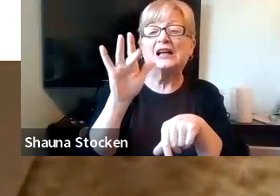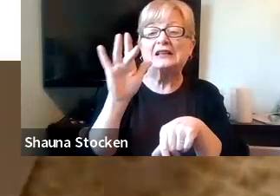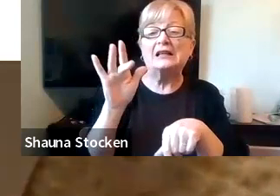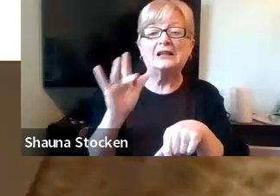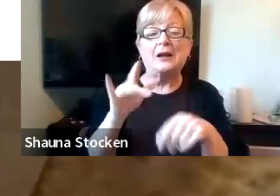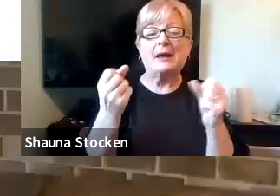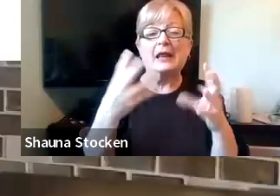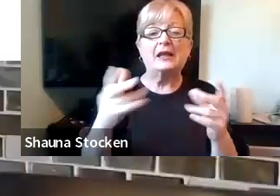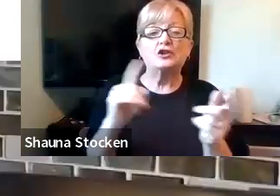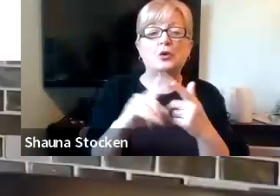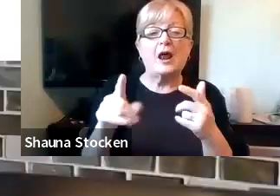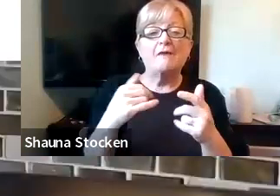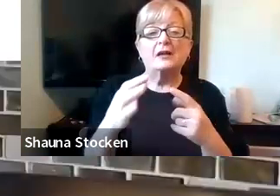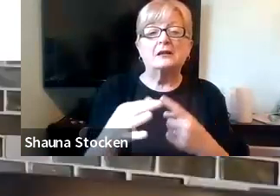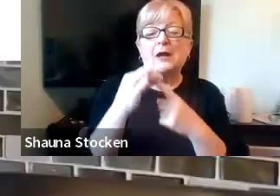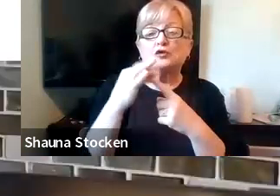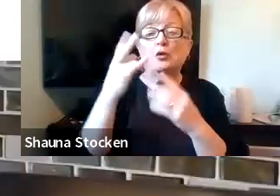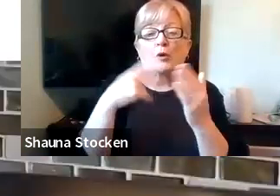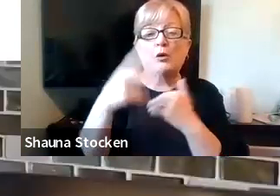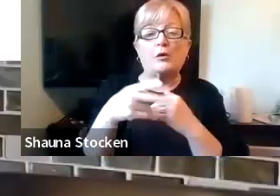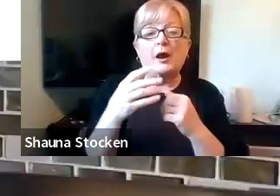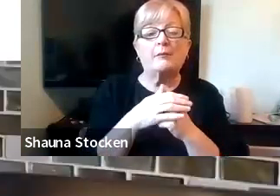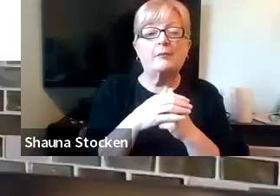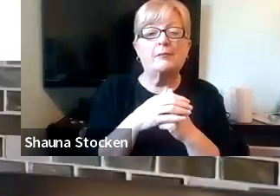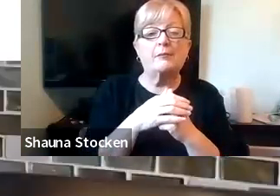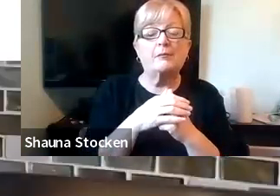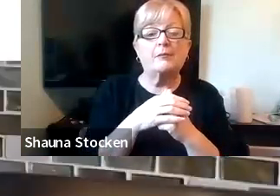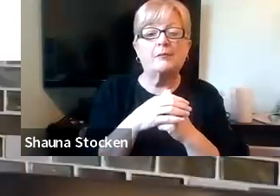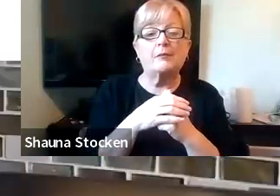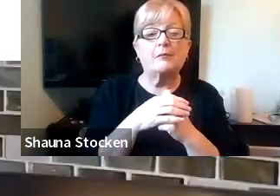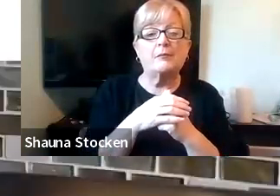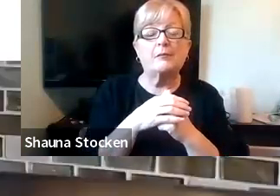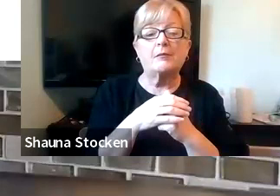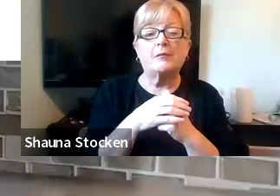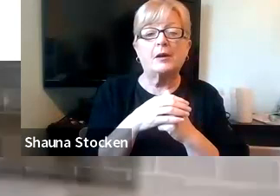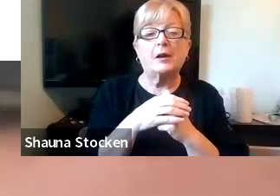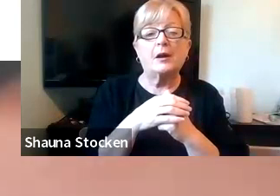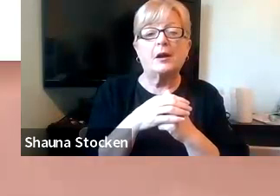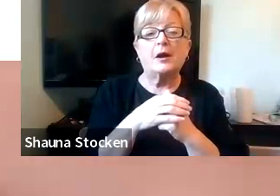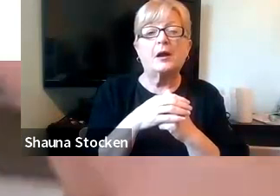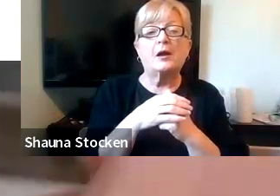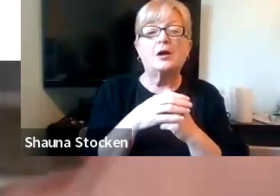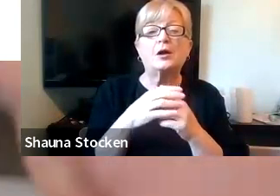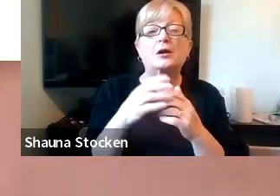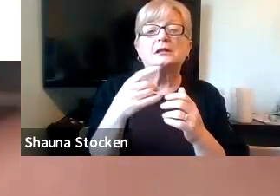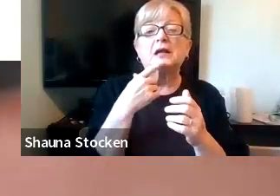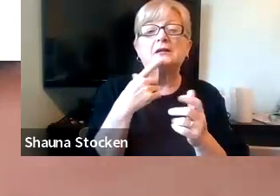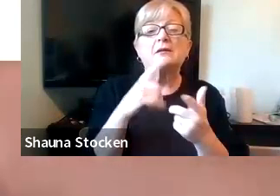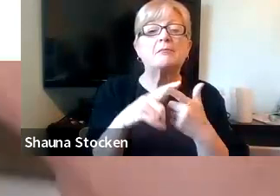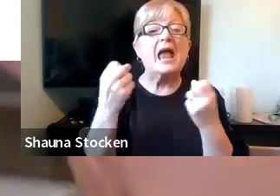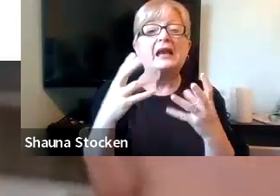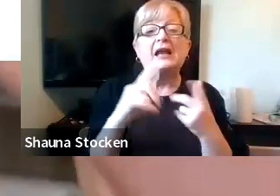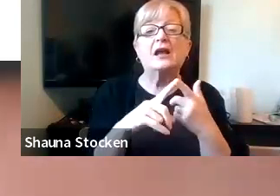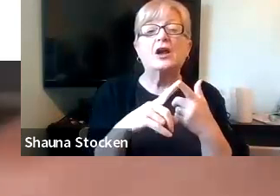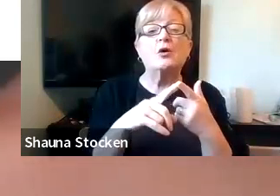things you can do. You've got special programs. Oops, I didn't mean to go into them, but let's go into them. Look. Under programs, you can pick the